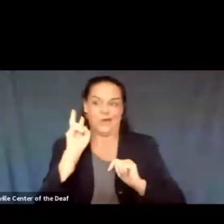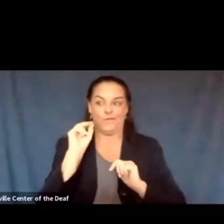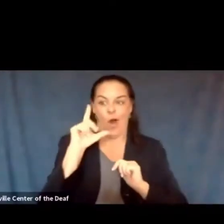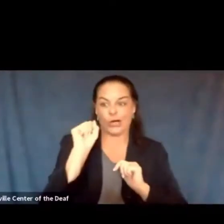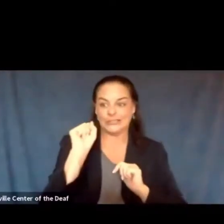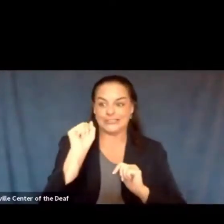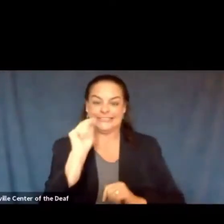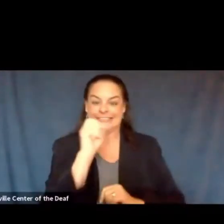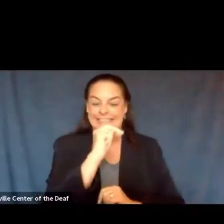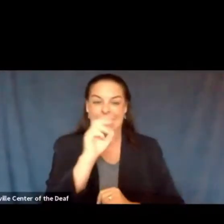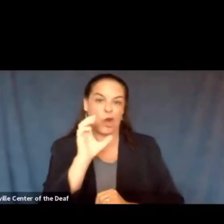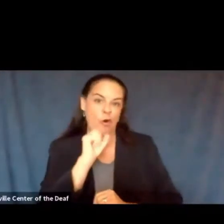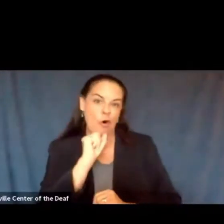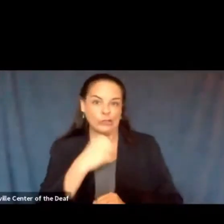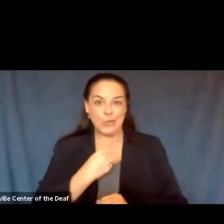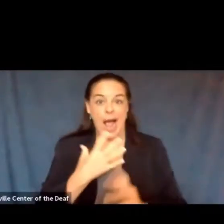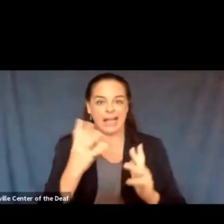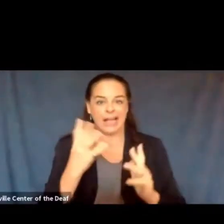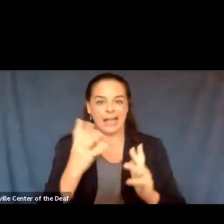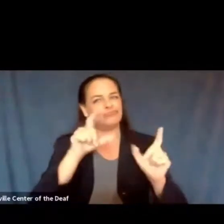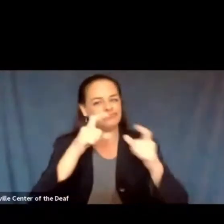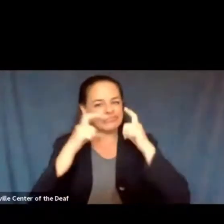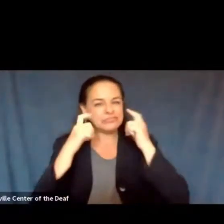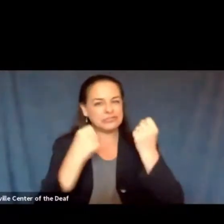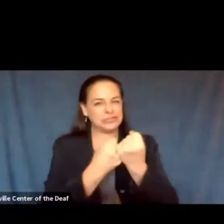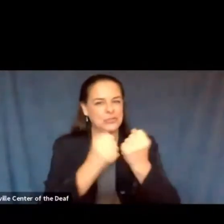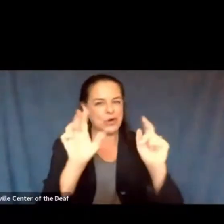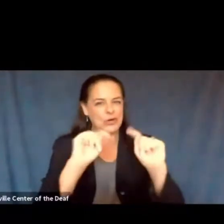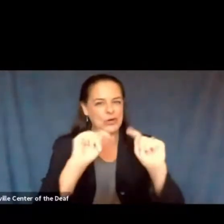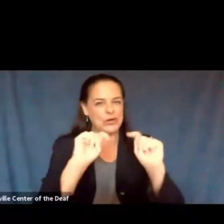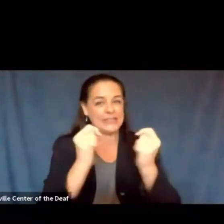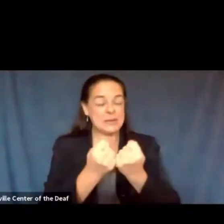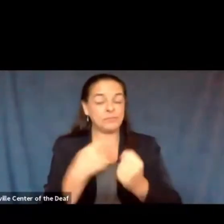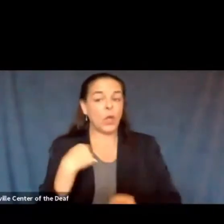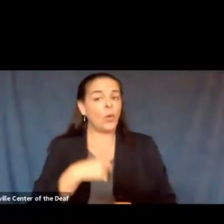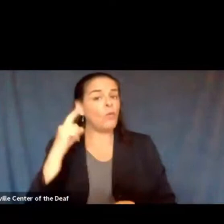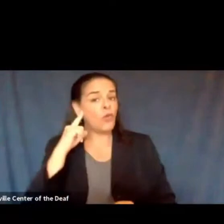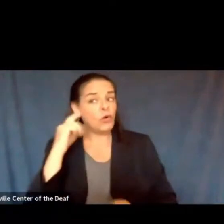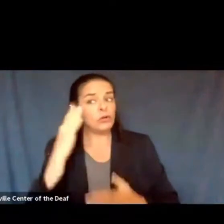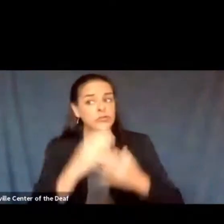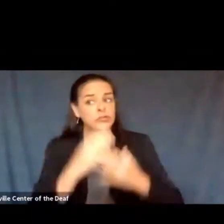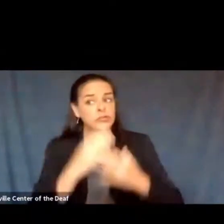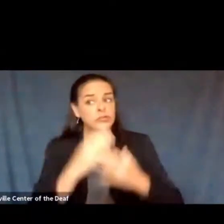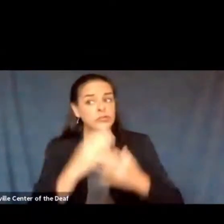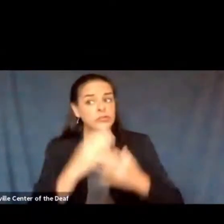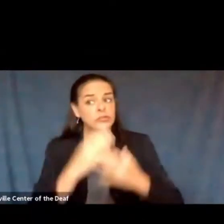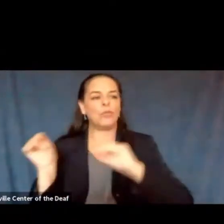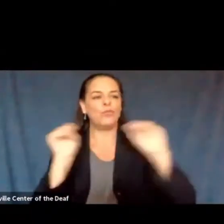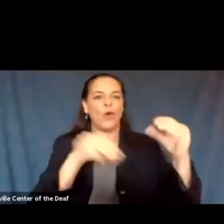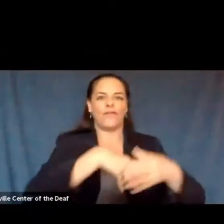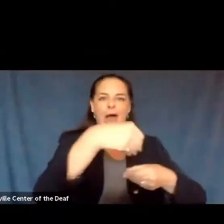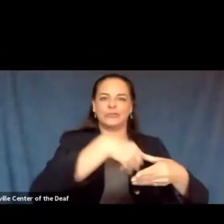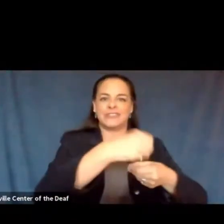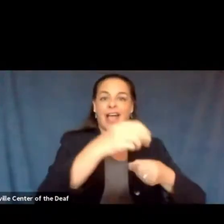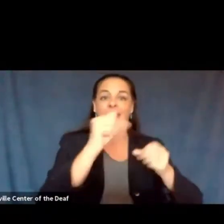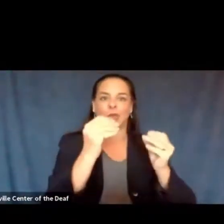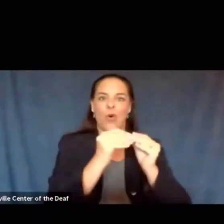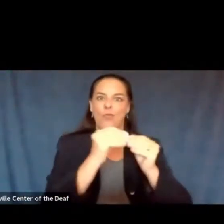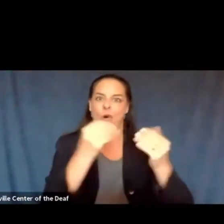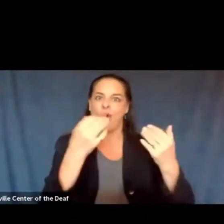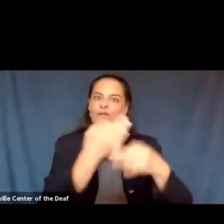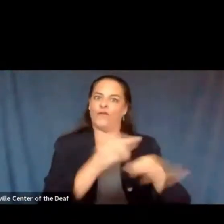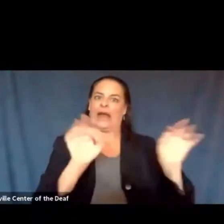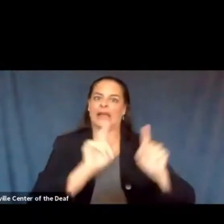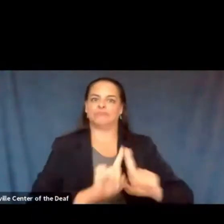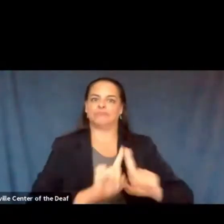team. We've heard of some people moving to eat outdoors to allow for more physical distancing, and that's a great idea if you can do that. And when